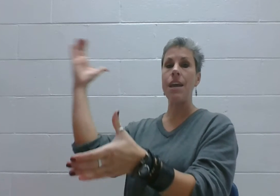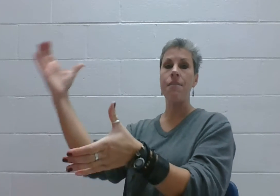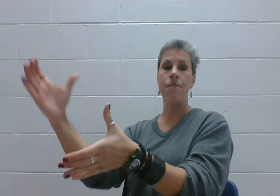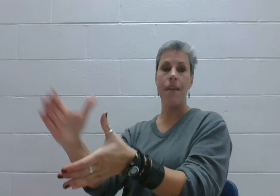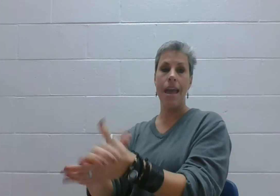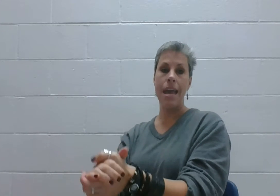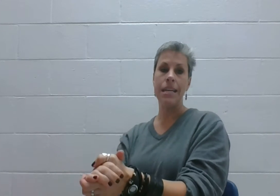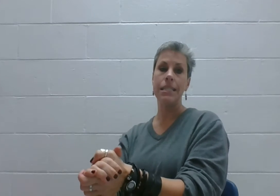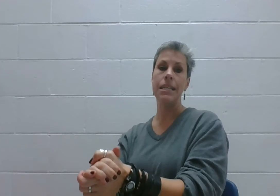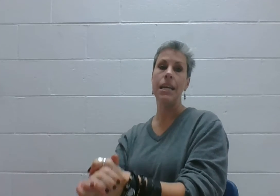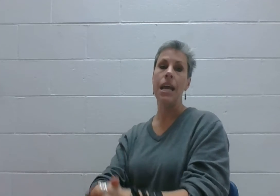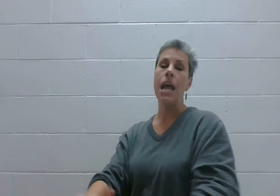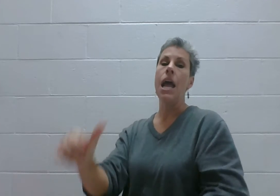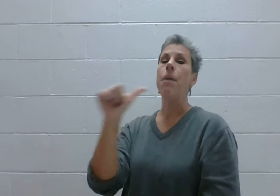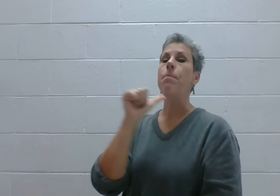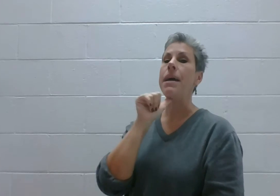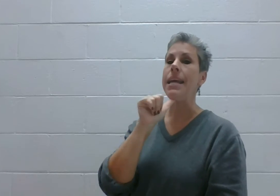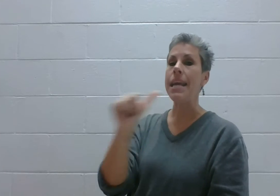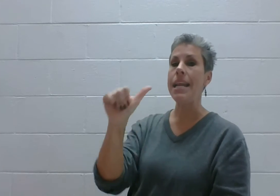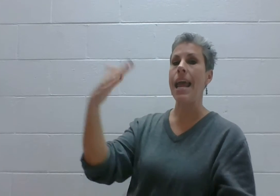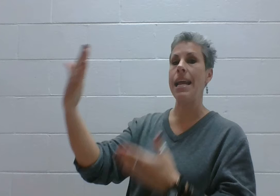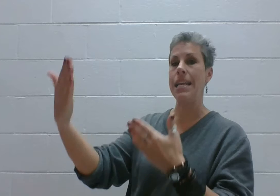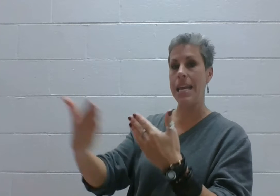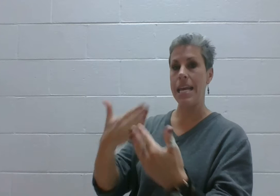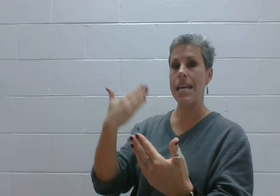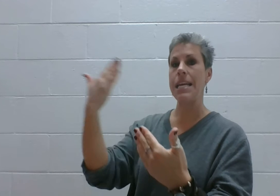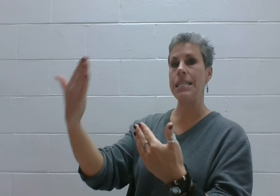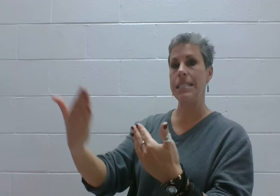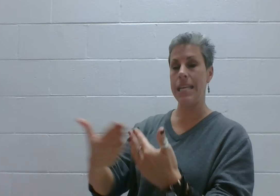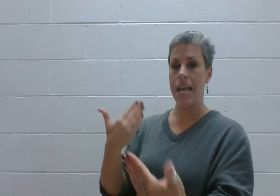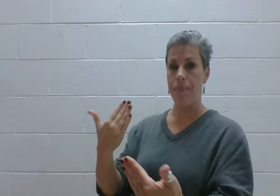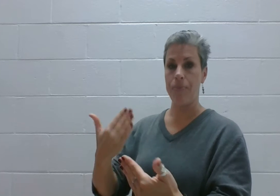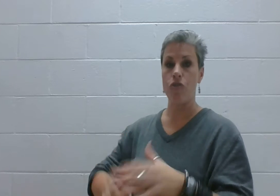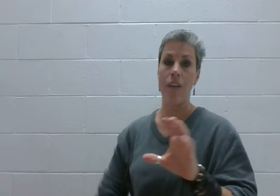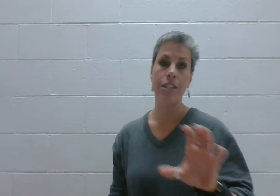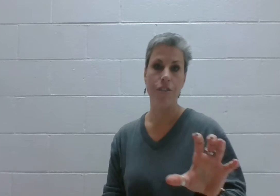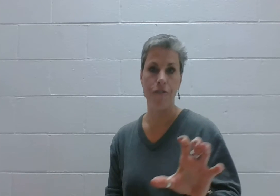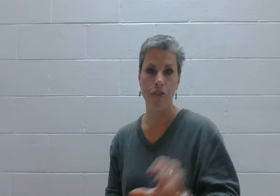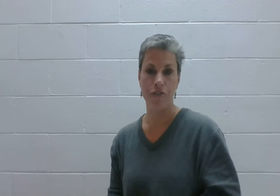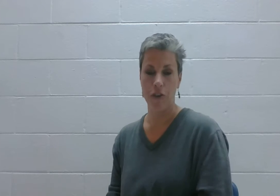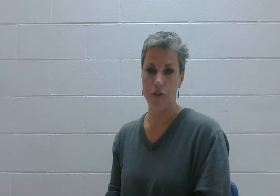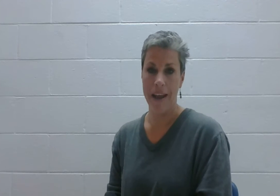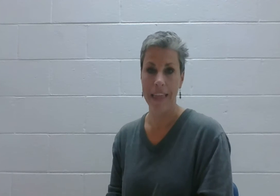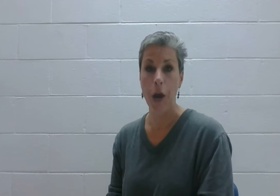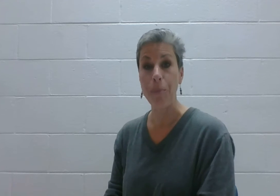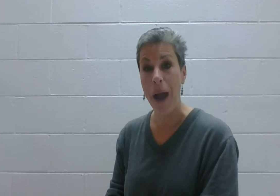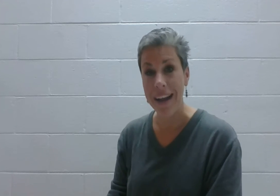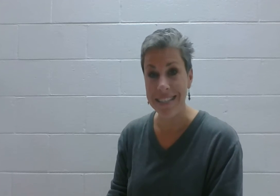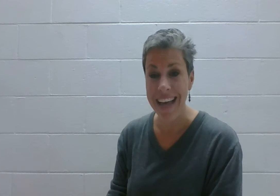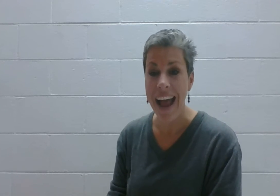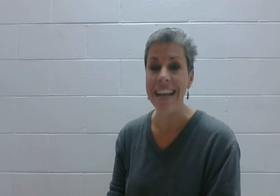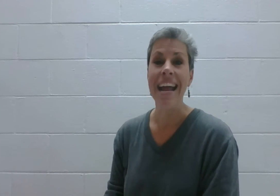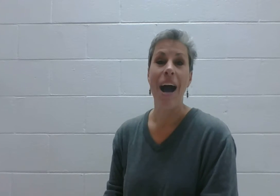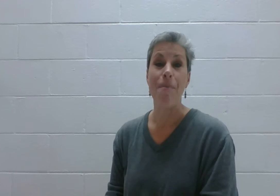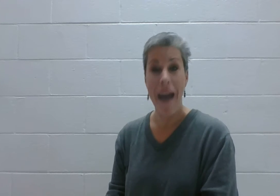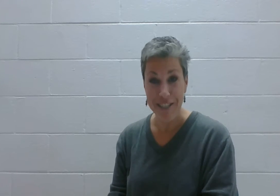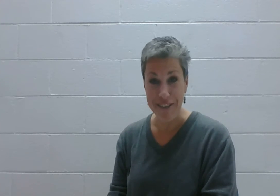believe it, but it ain't easy. So that's the first verse right there. Practice that, master